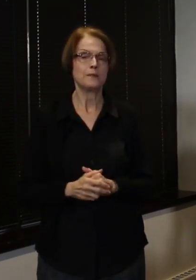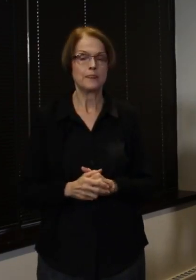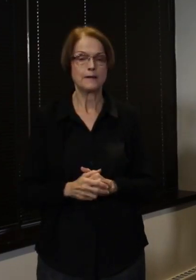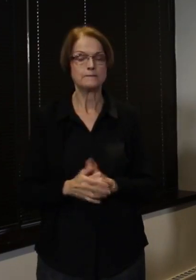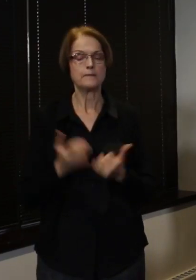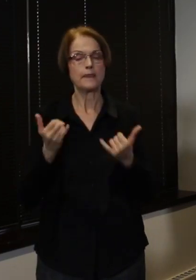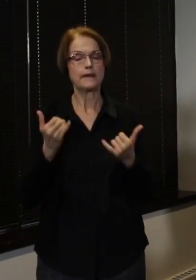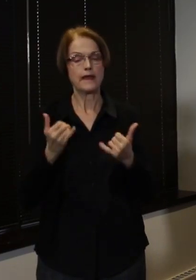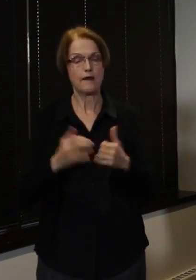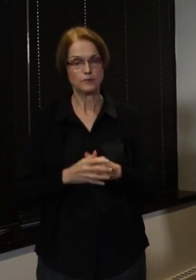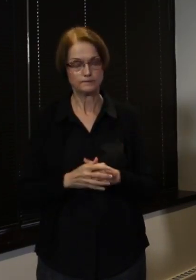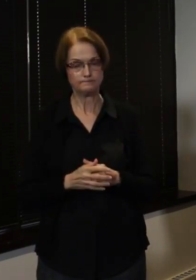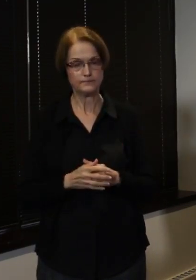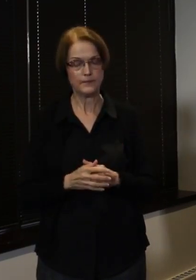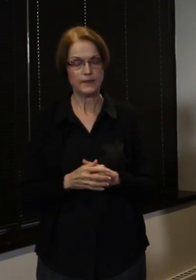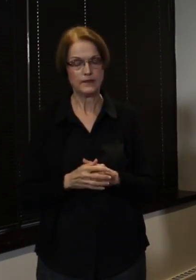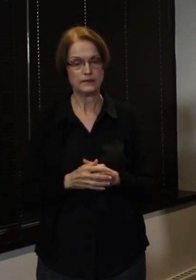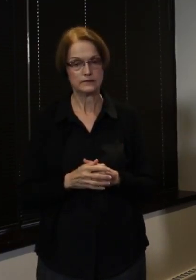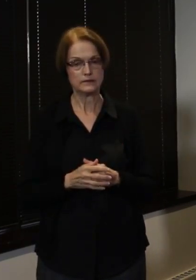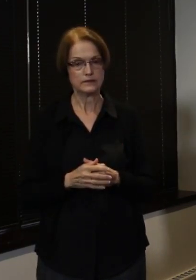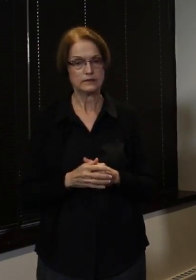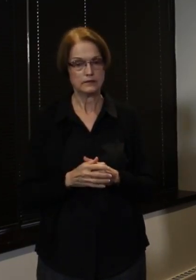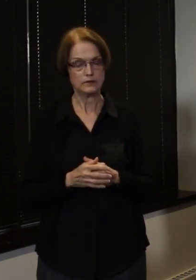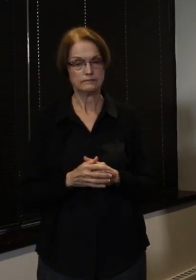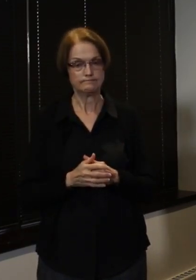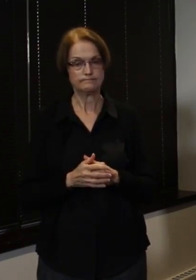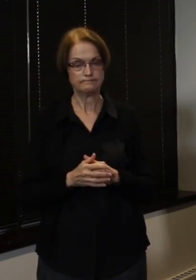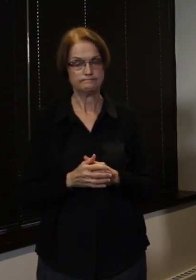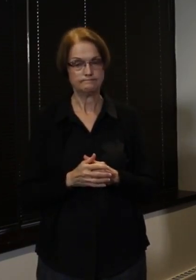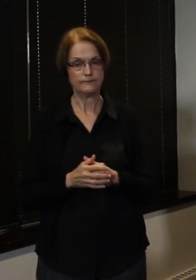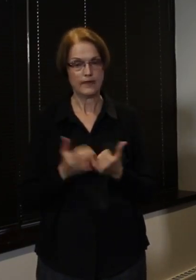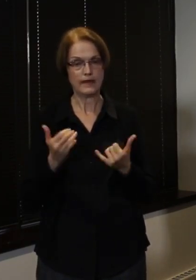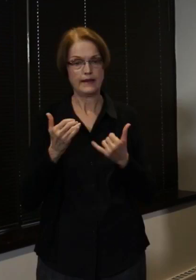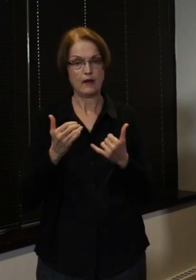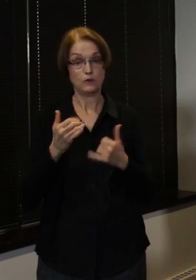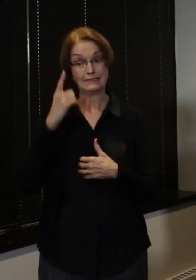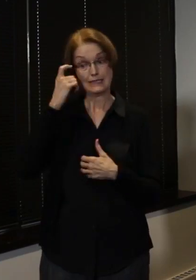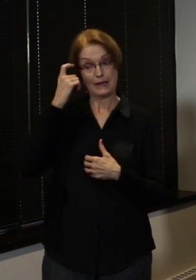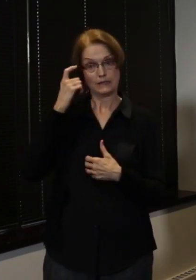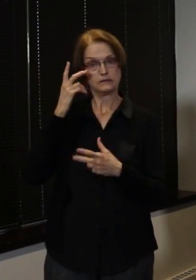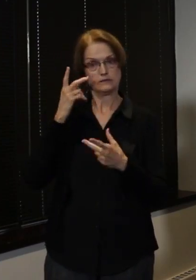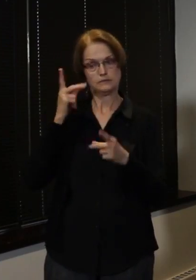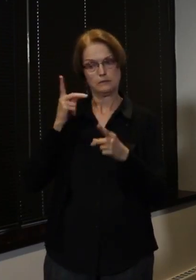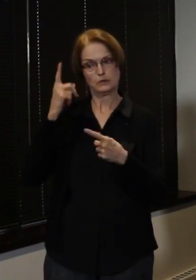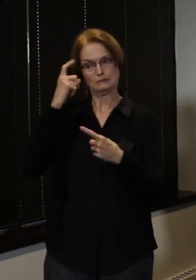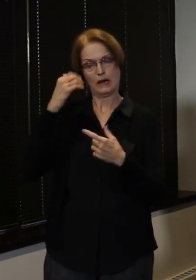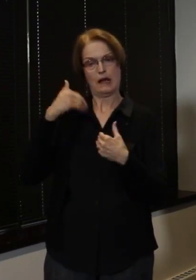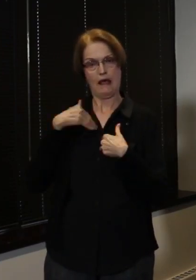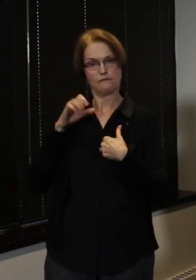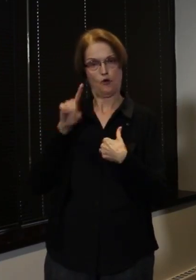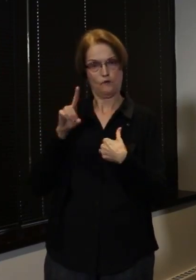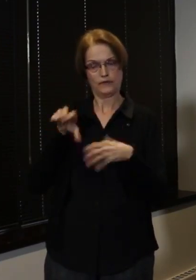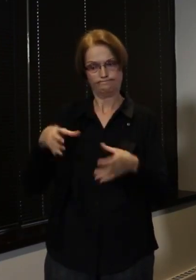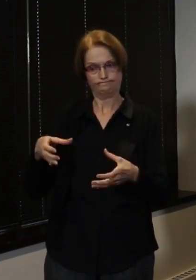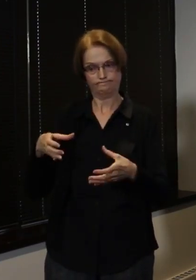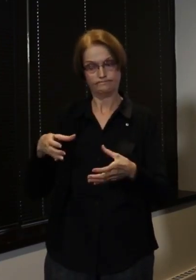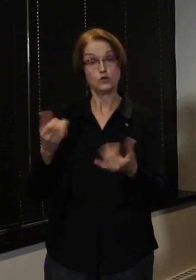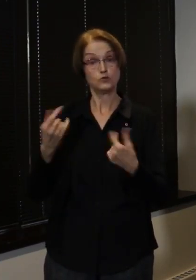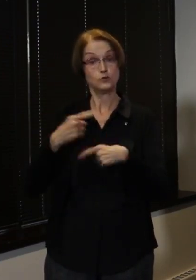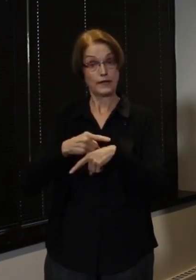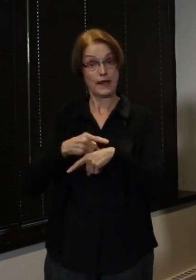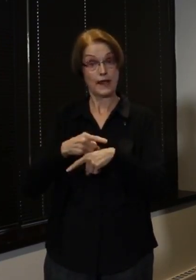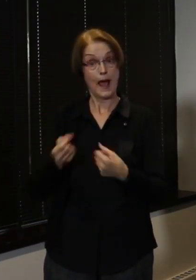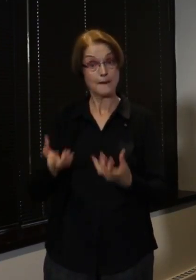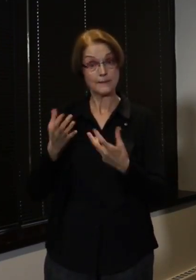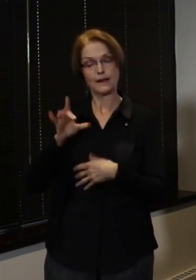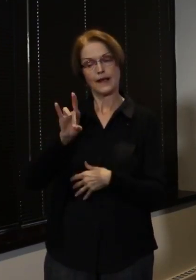So now let's take a look at our hospitalization numbers for suspected COVID patients. Today we're reporting